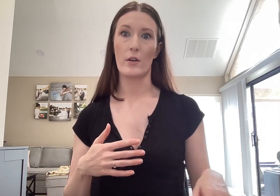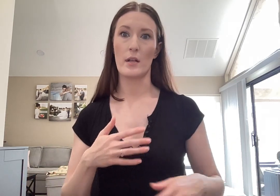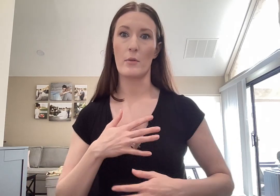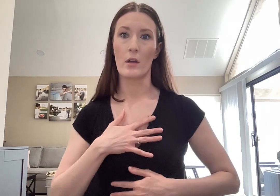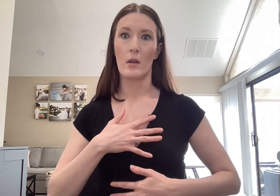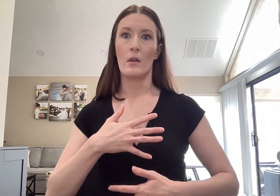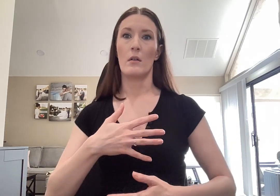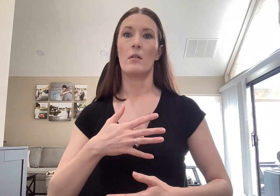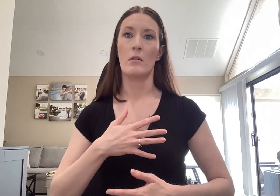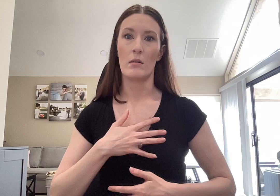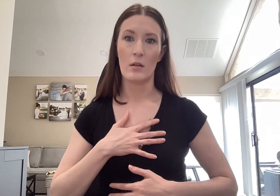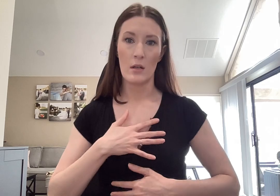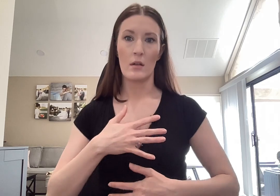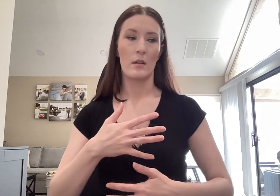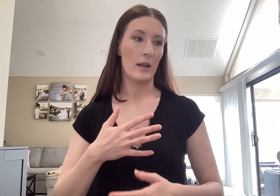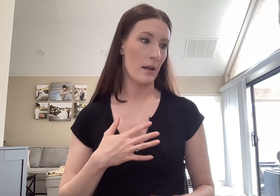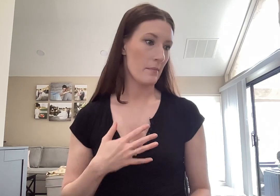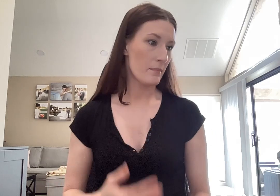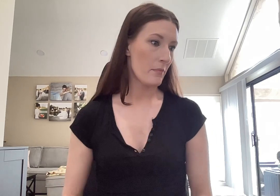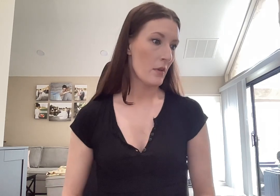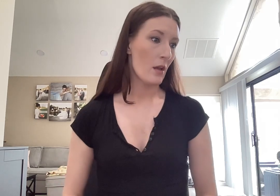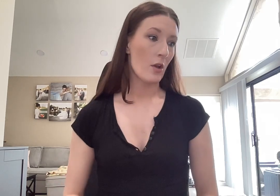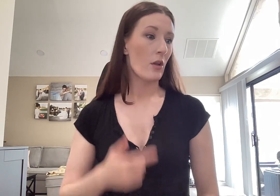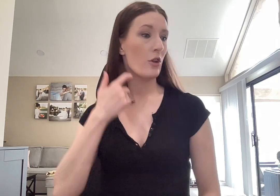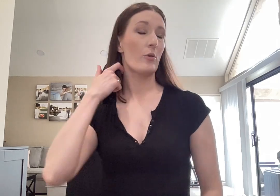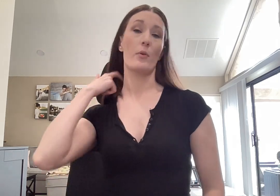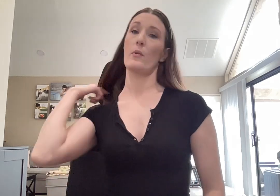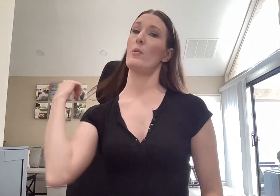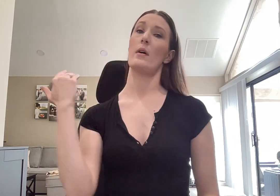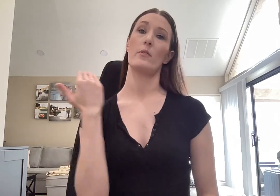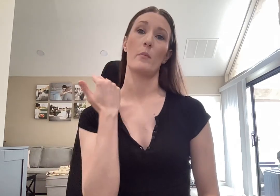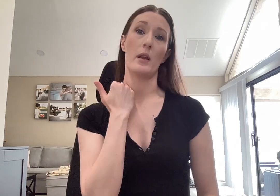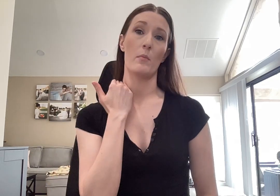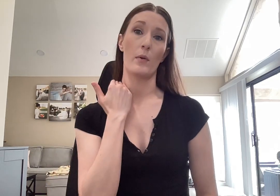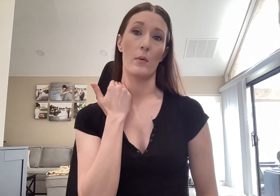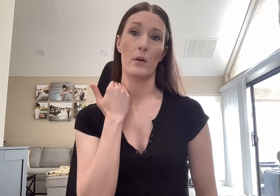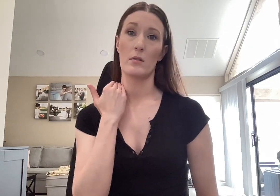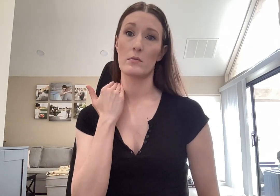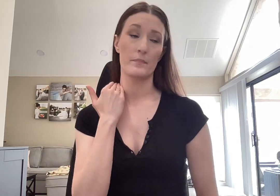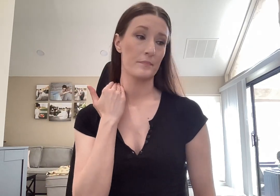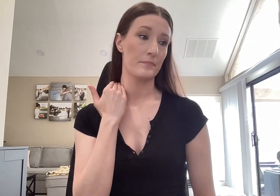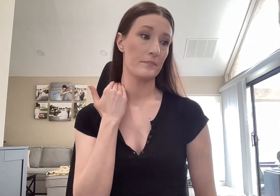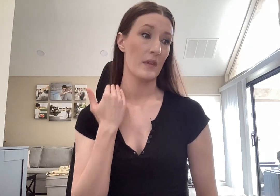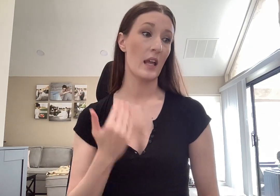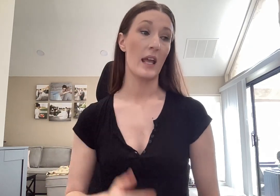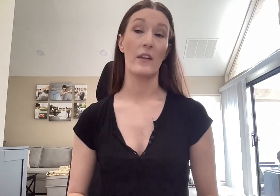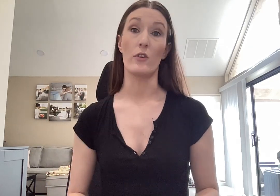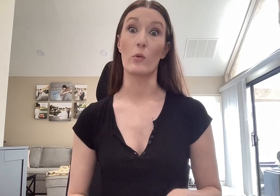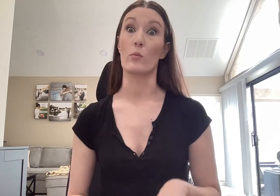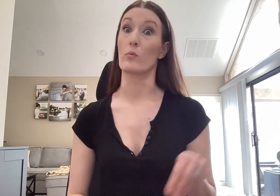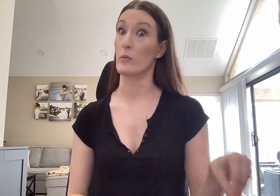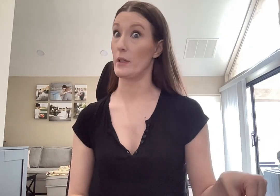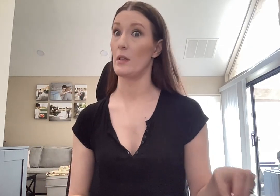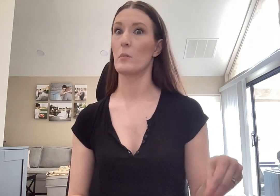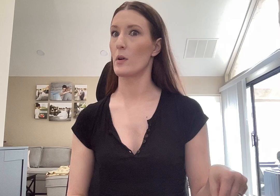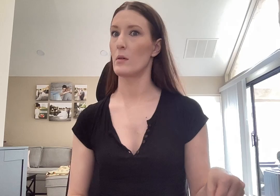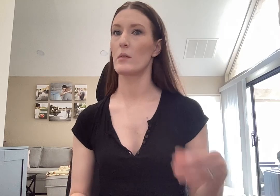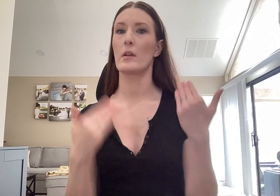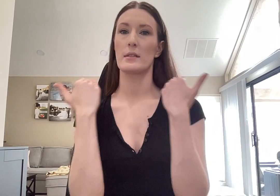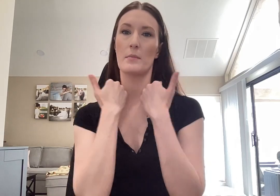time, okay, you're broke, you have no money, broke. If you're really broke, sometimes you'll